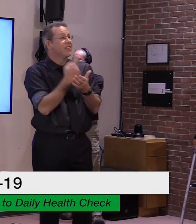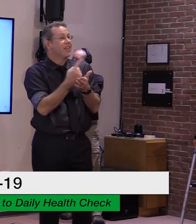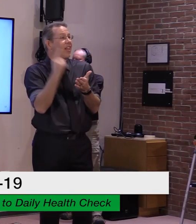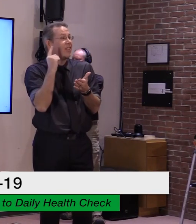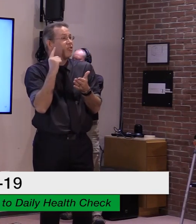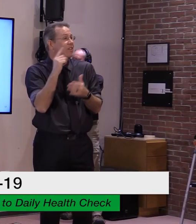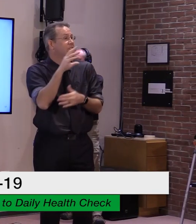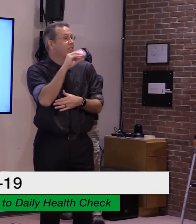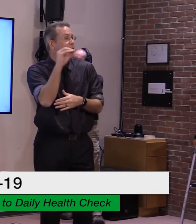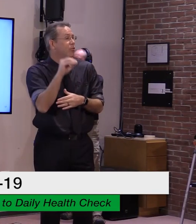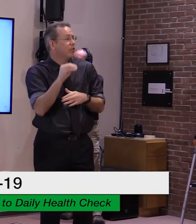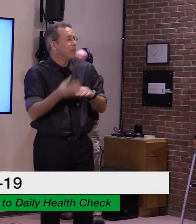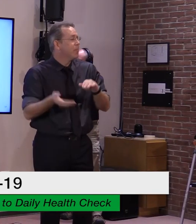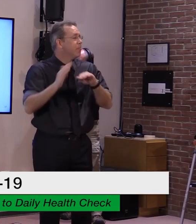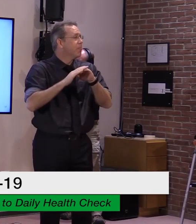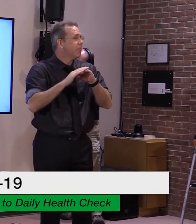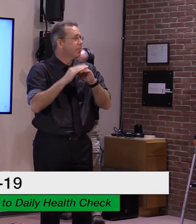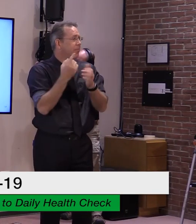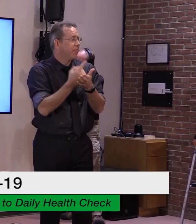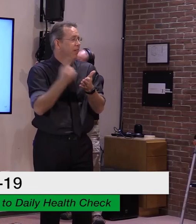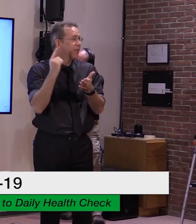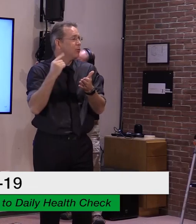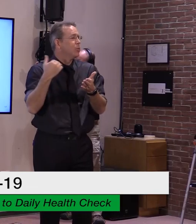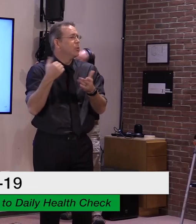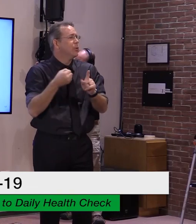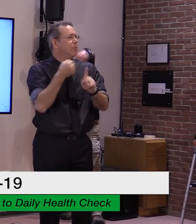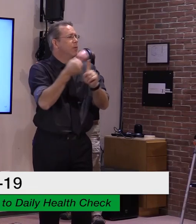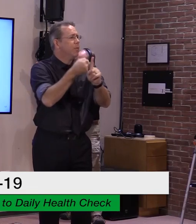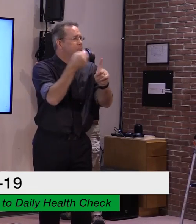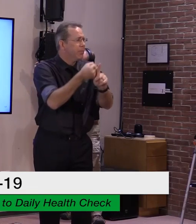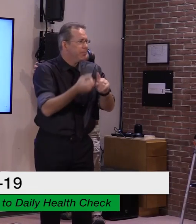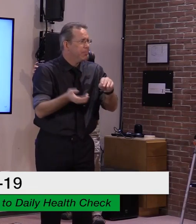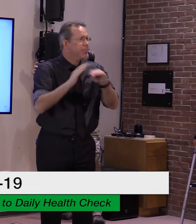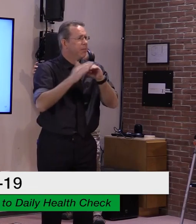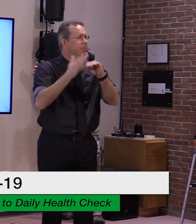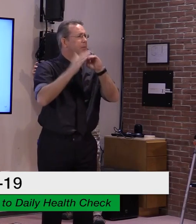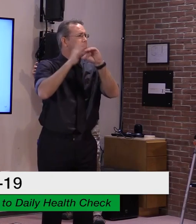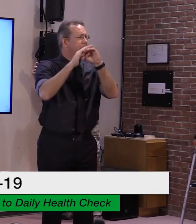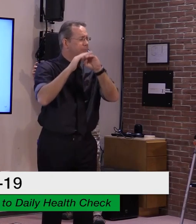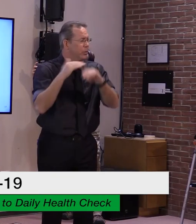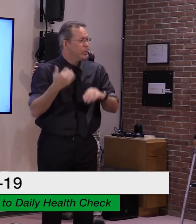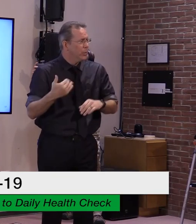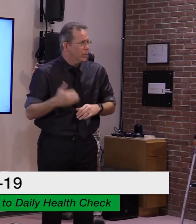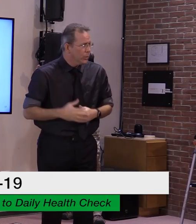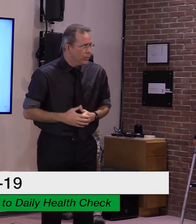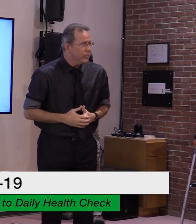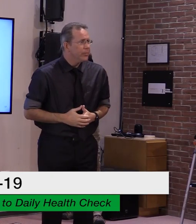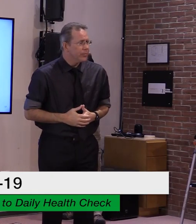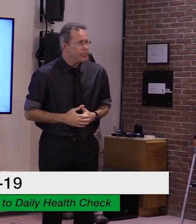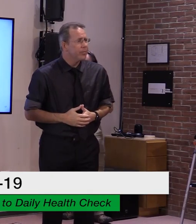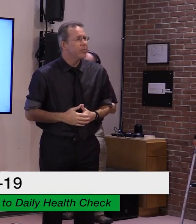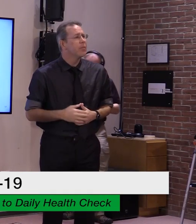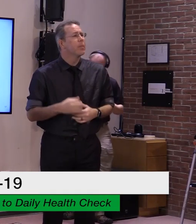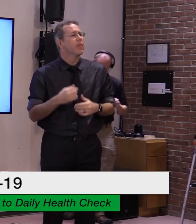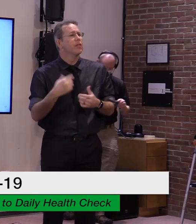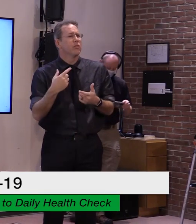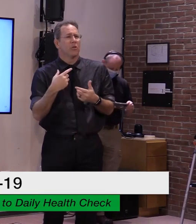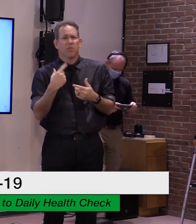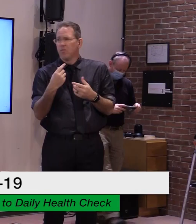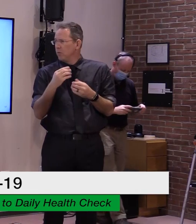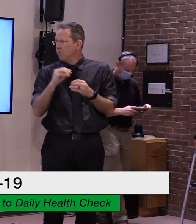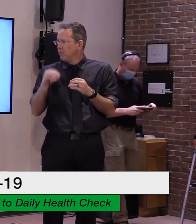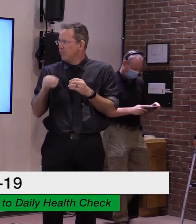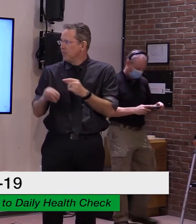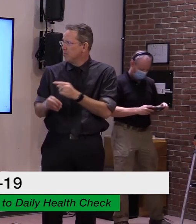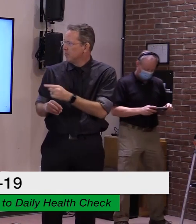what the that case increase looked like week over week over the past four or five weeks or so the trend continued to go up in terms of